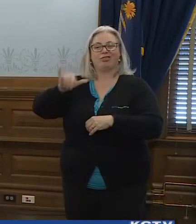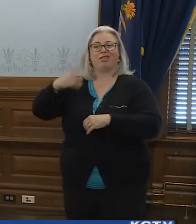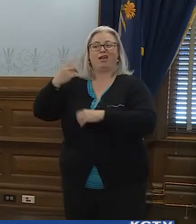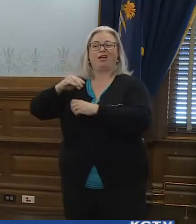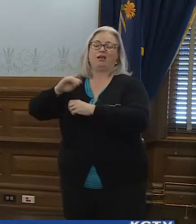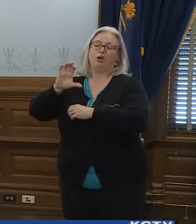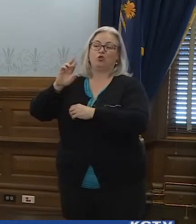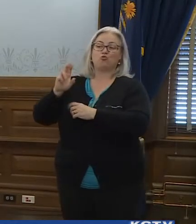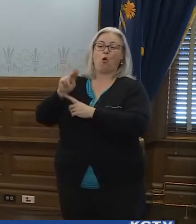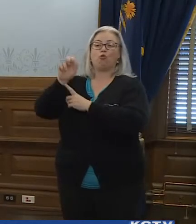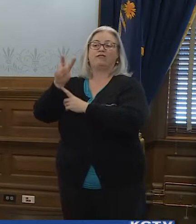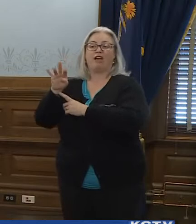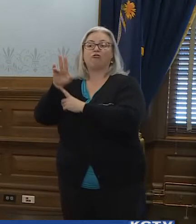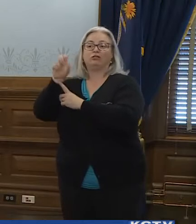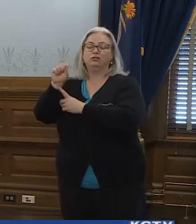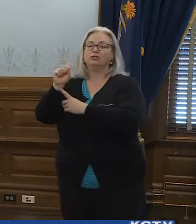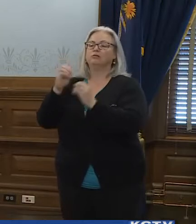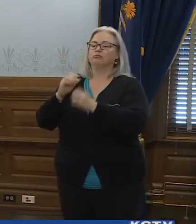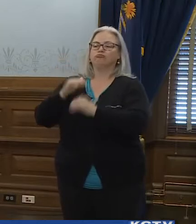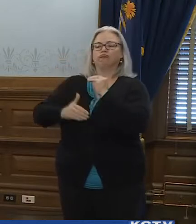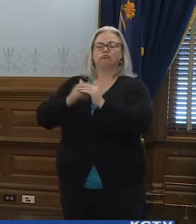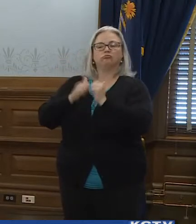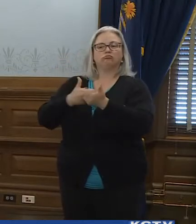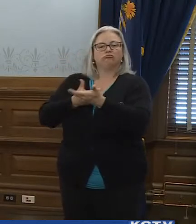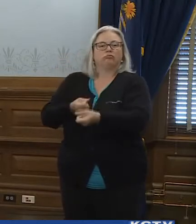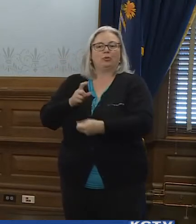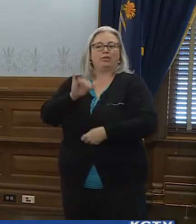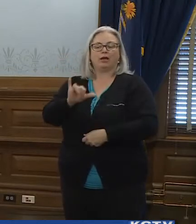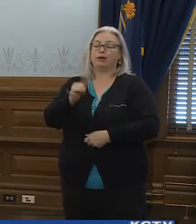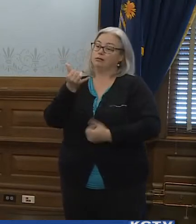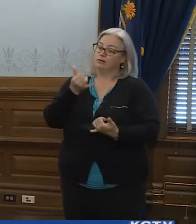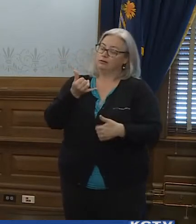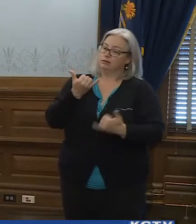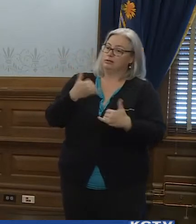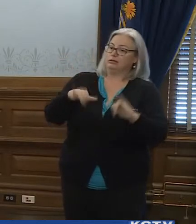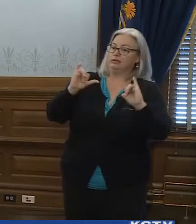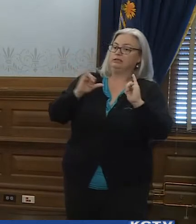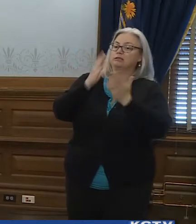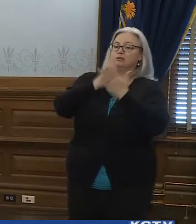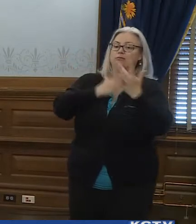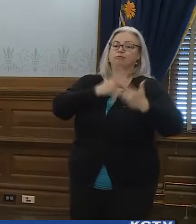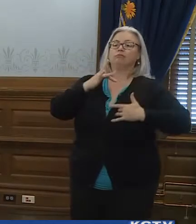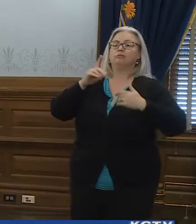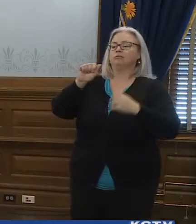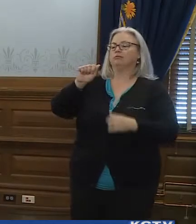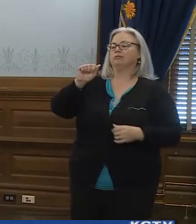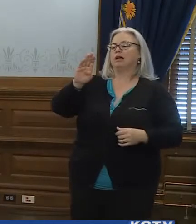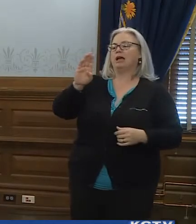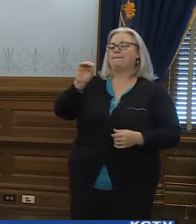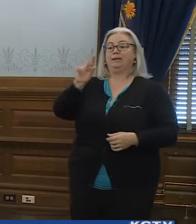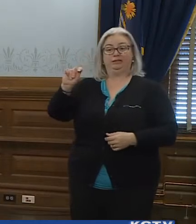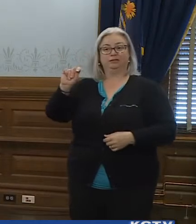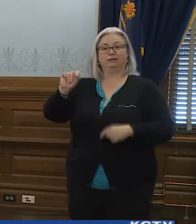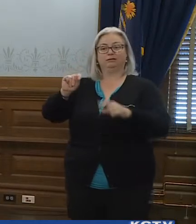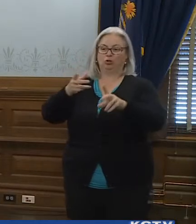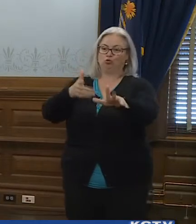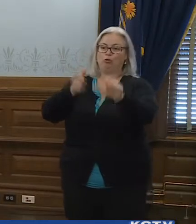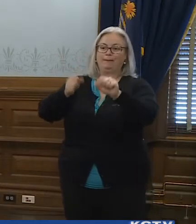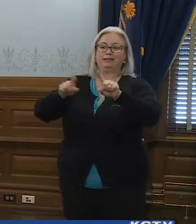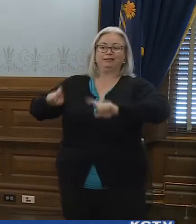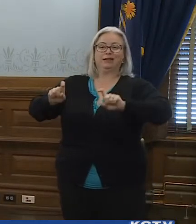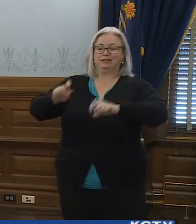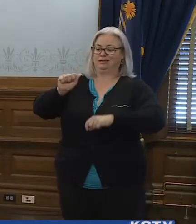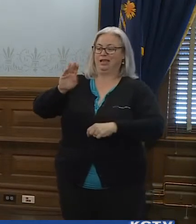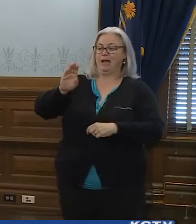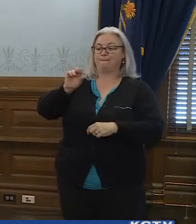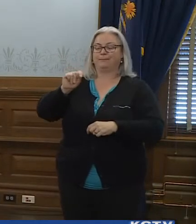coronavirus, and have a good deal of comfort with that. There are still concerns about the Abbott, the rapid test